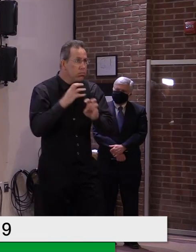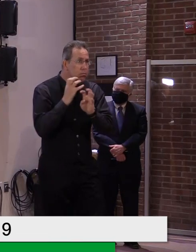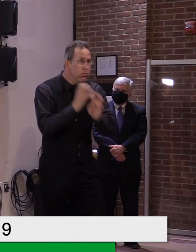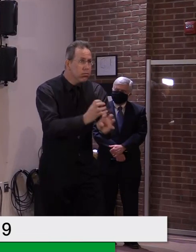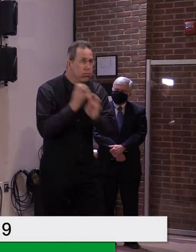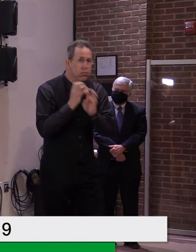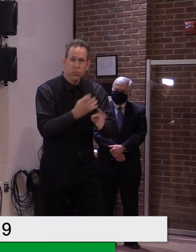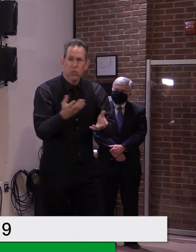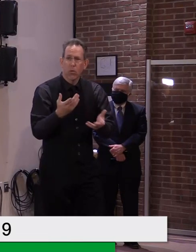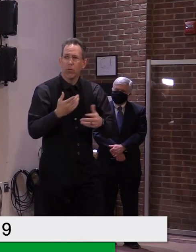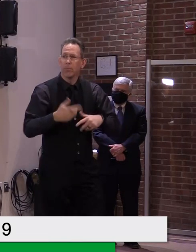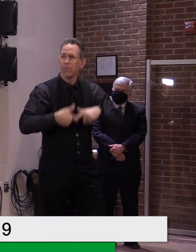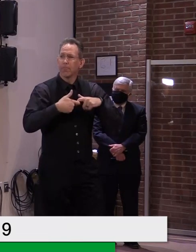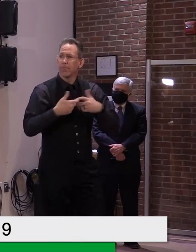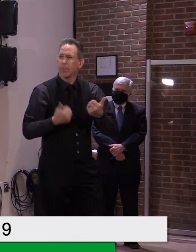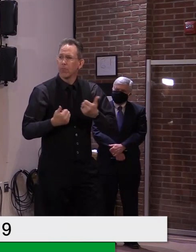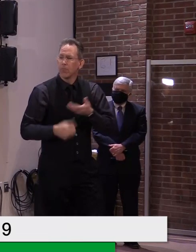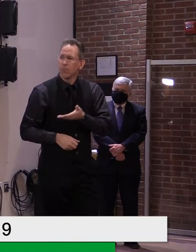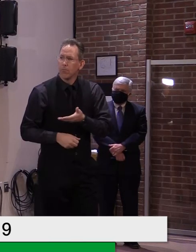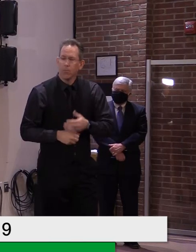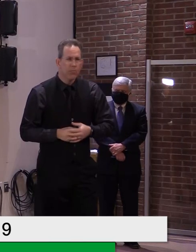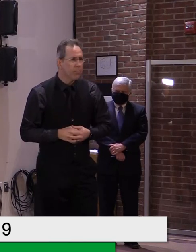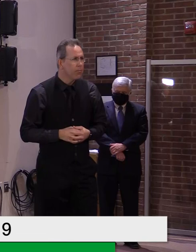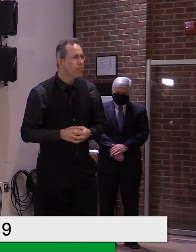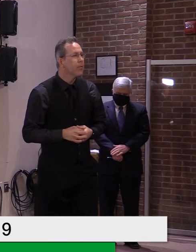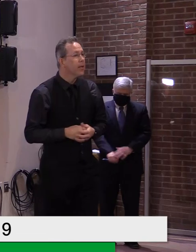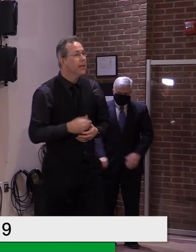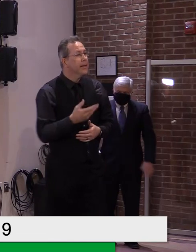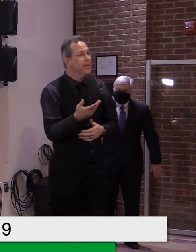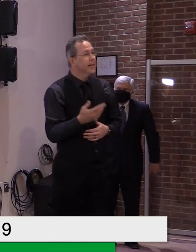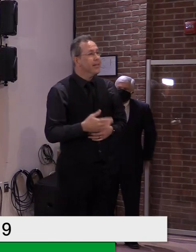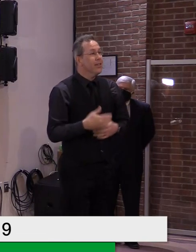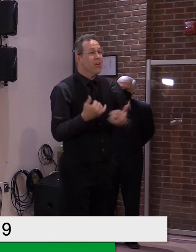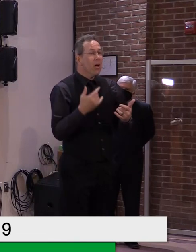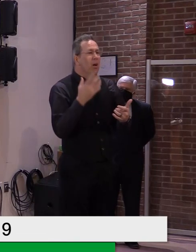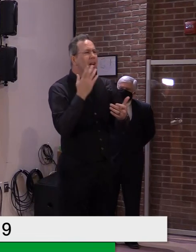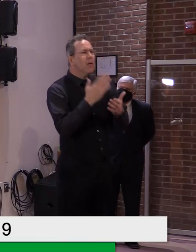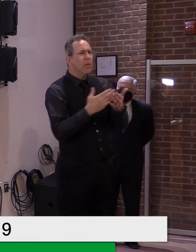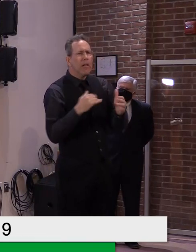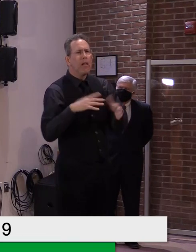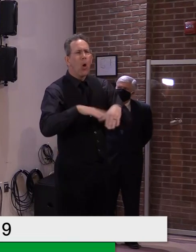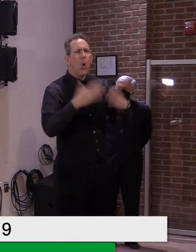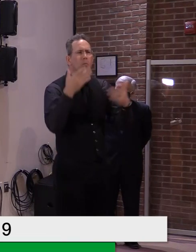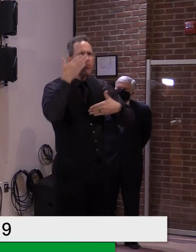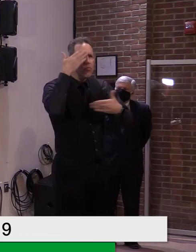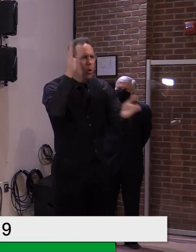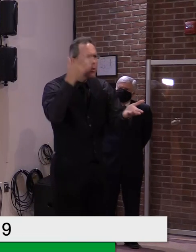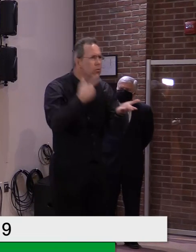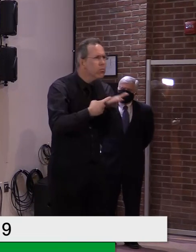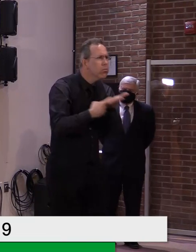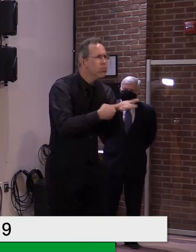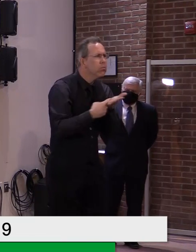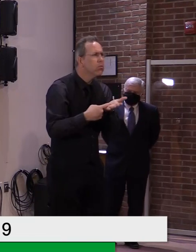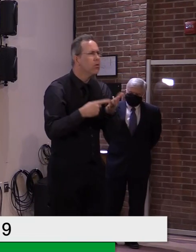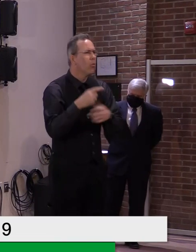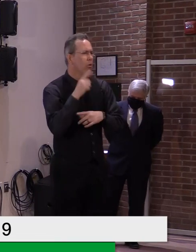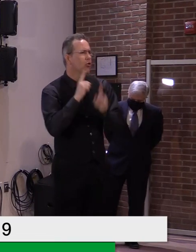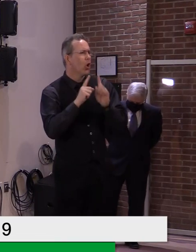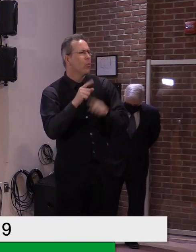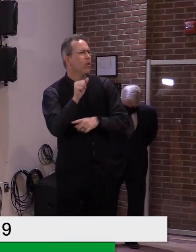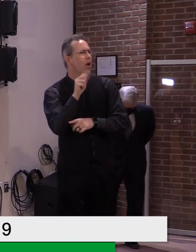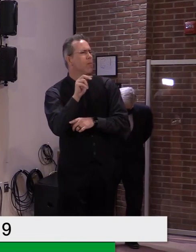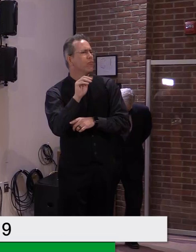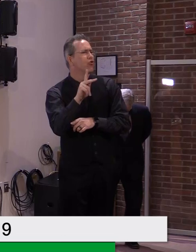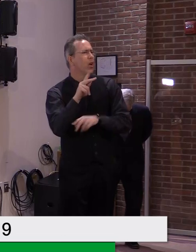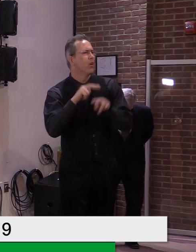we've had some preliminary discussions with Amtrak on this, and we had said that we are looking forward to them coming back